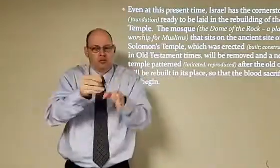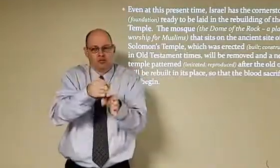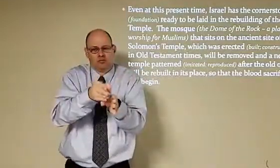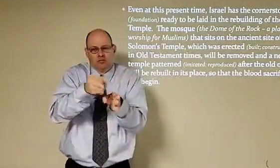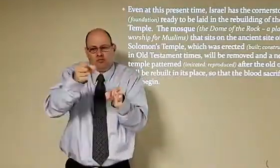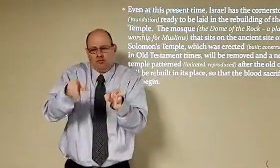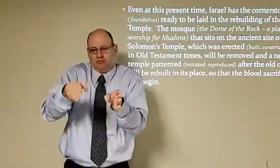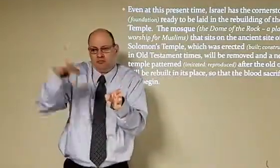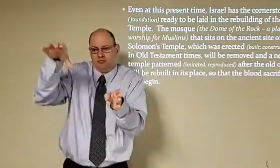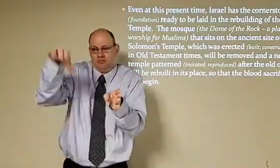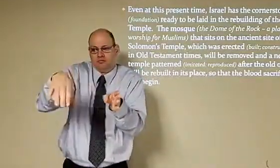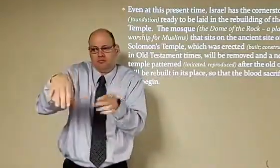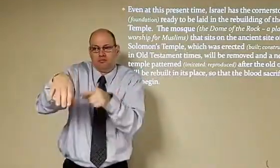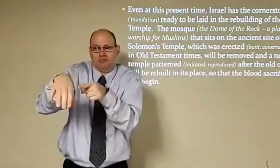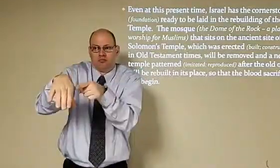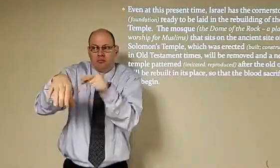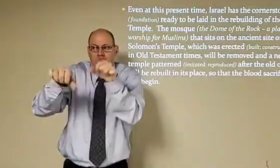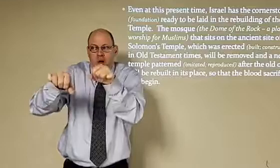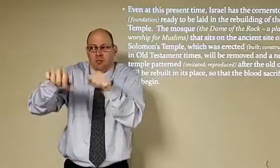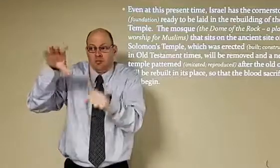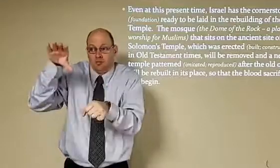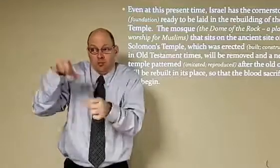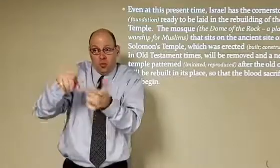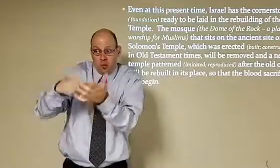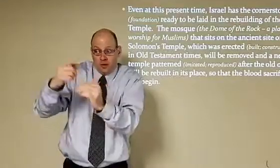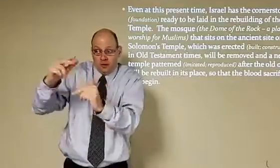It's the ancient site of Solomon's temple.